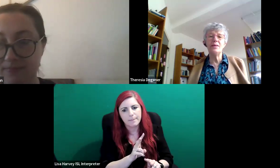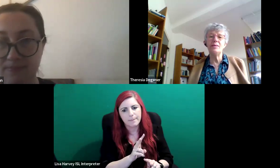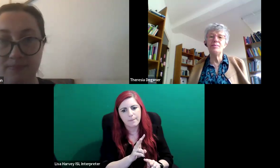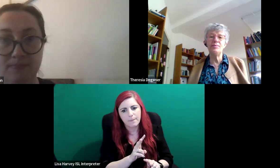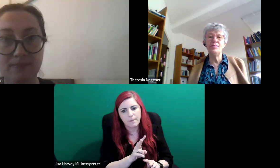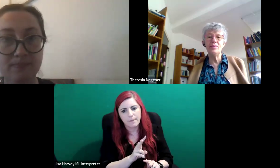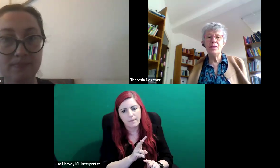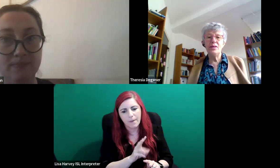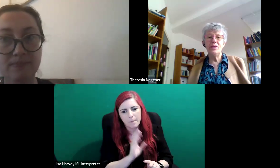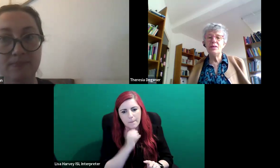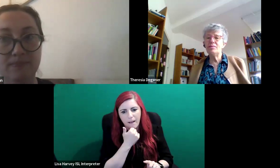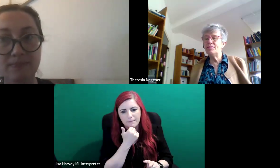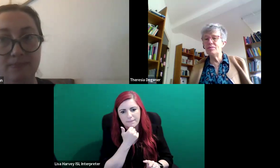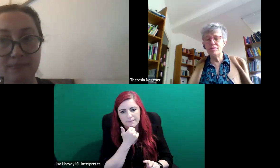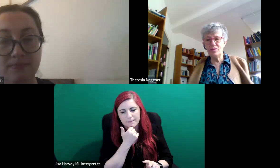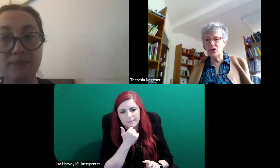intermediate